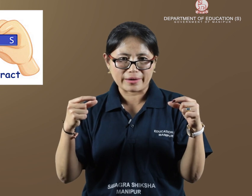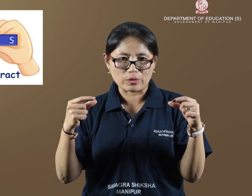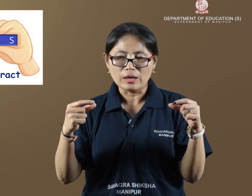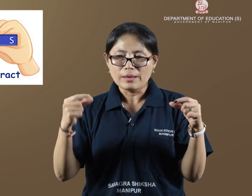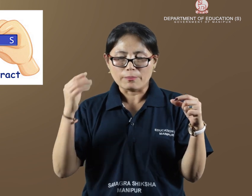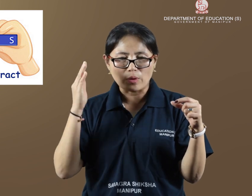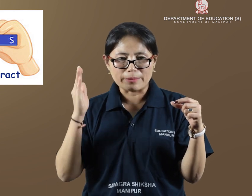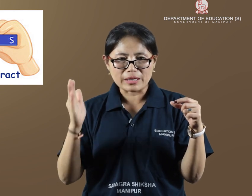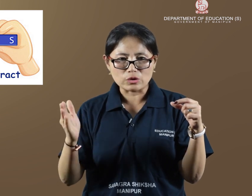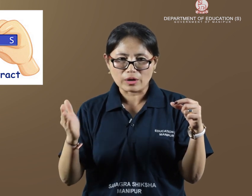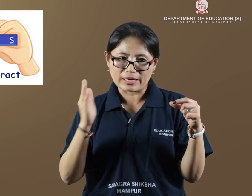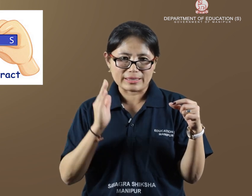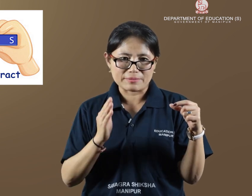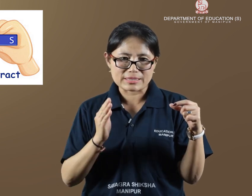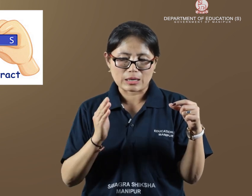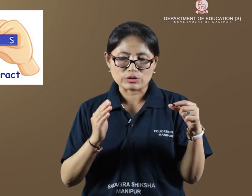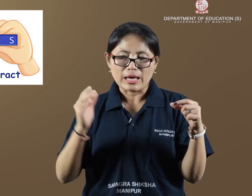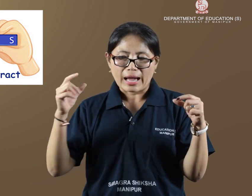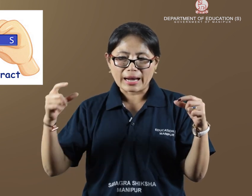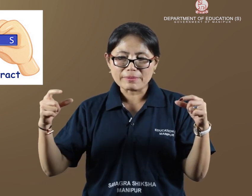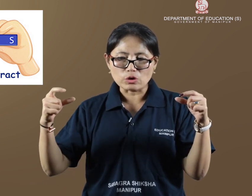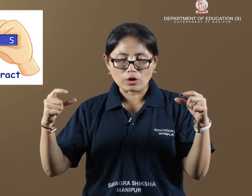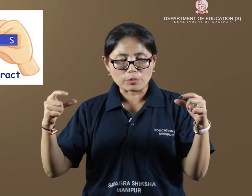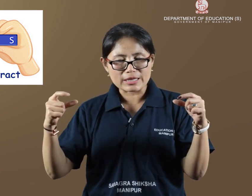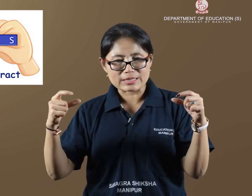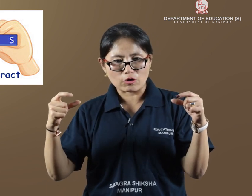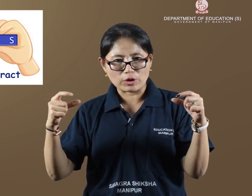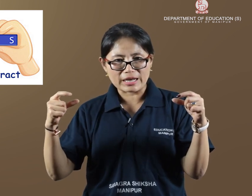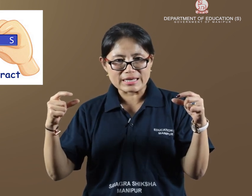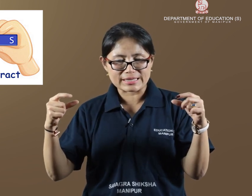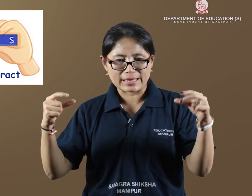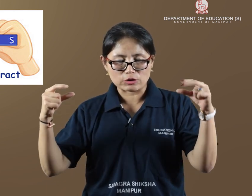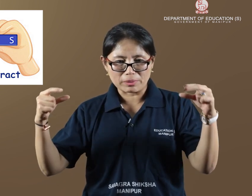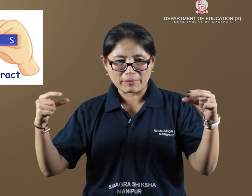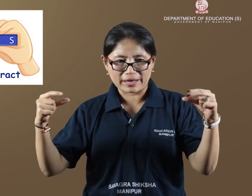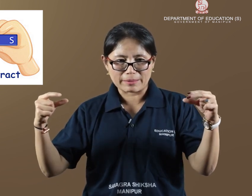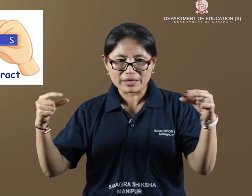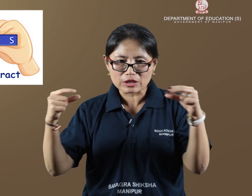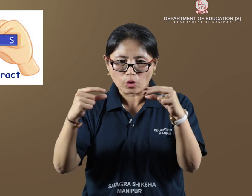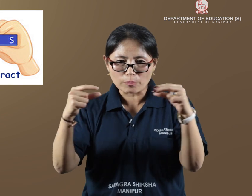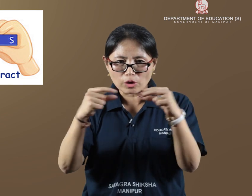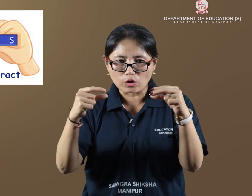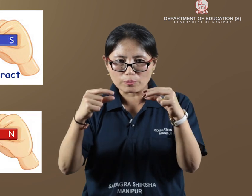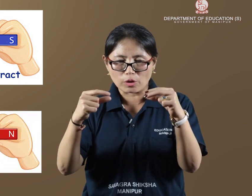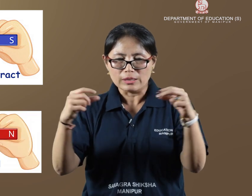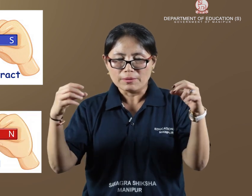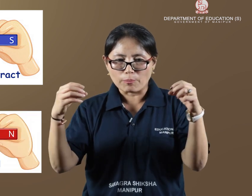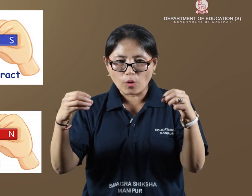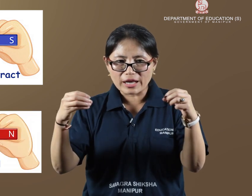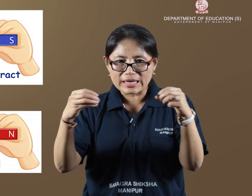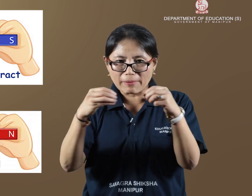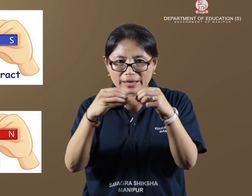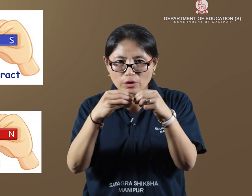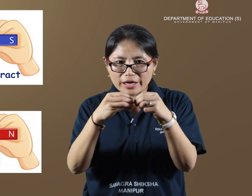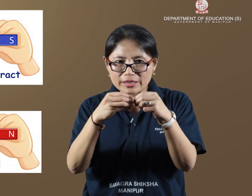ko pole amana north another ma south hai riba north pole and south pole ani je to pa magnet amagi north pole pole ani manaru dikai dawi